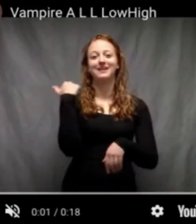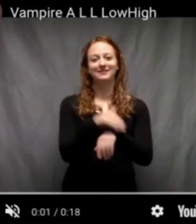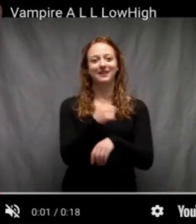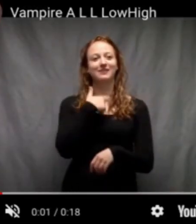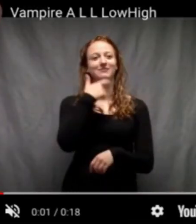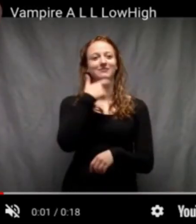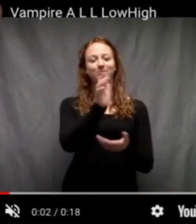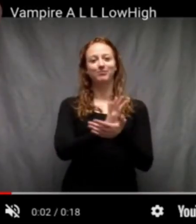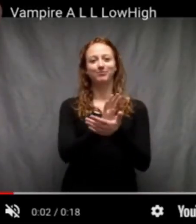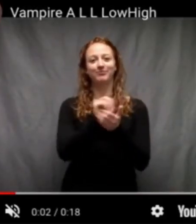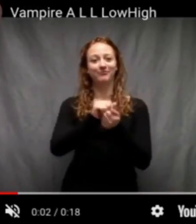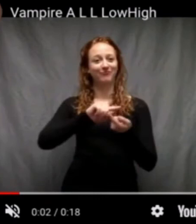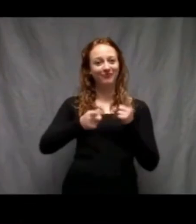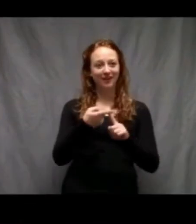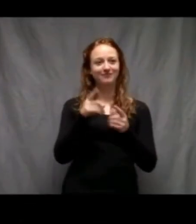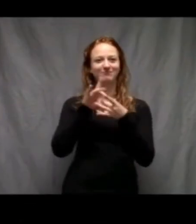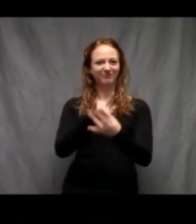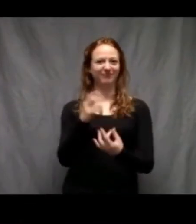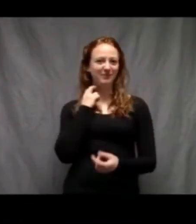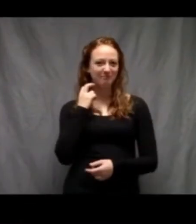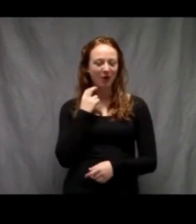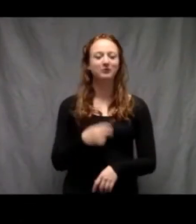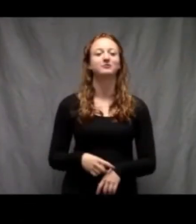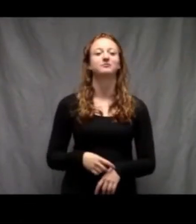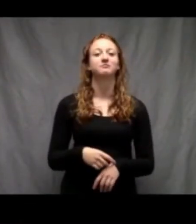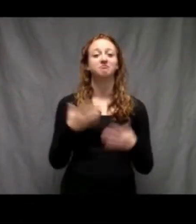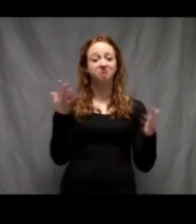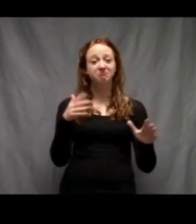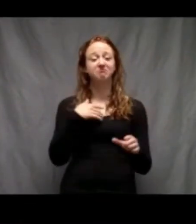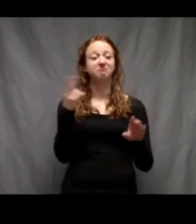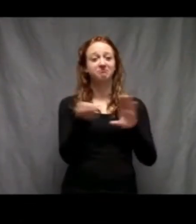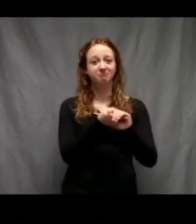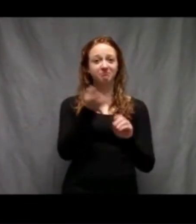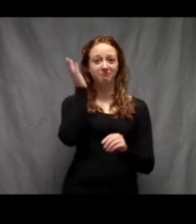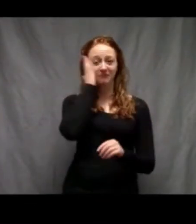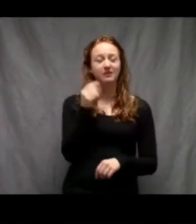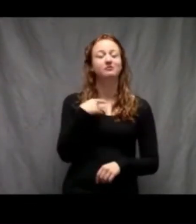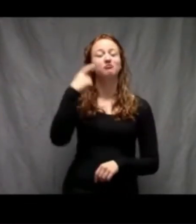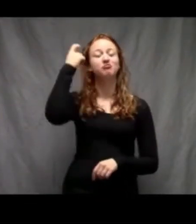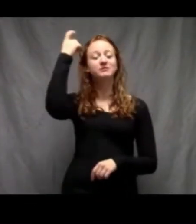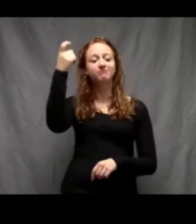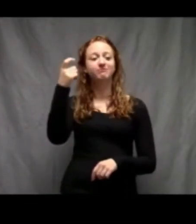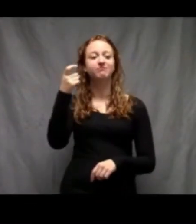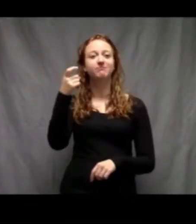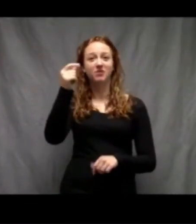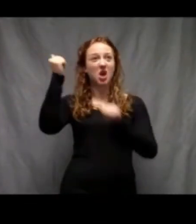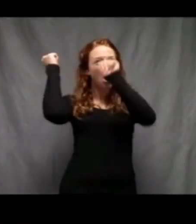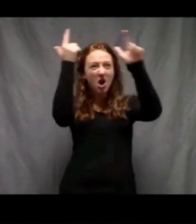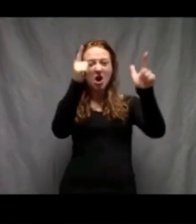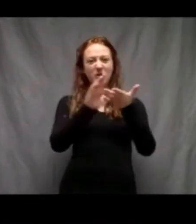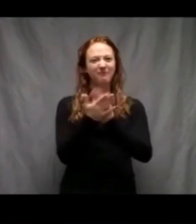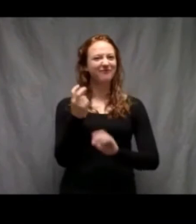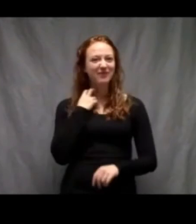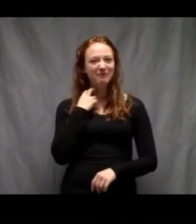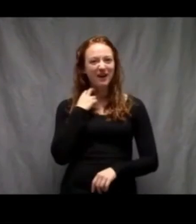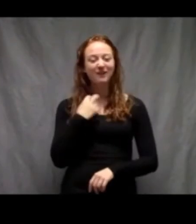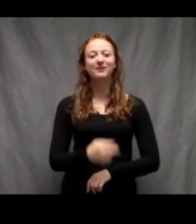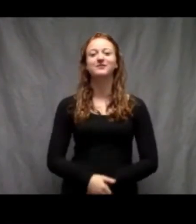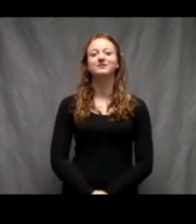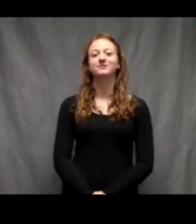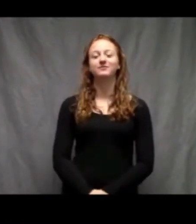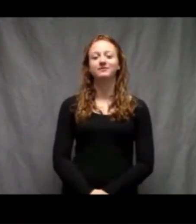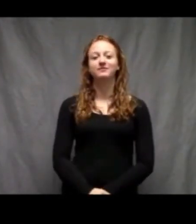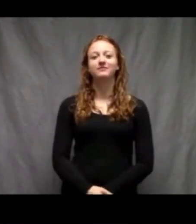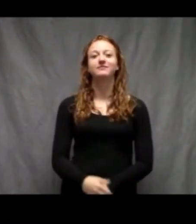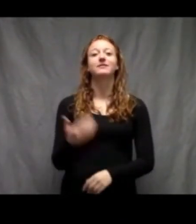This is going to be the high one again. Last night, I watched a movie with my friends about vampires, finished, went to bed, dreamed that everyone transformed